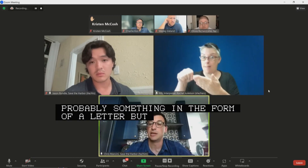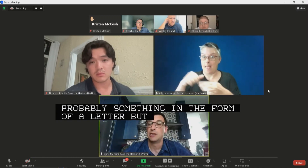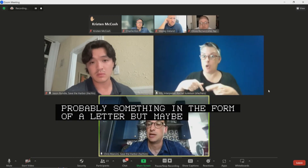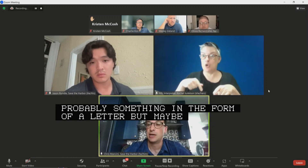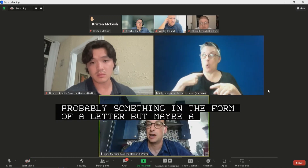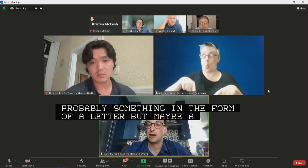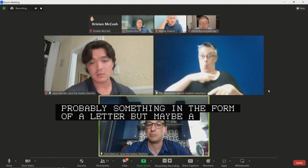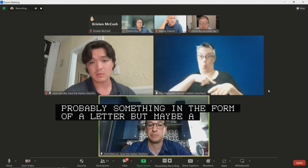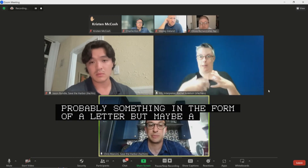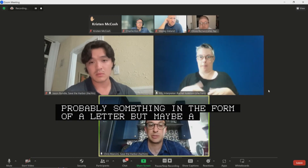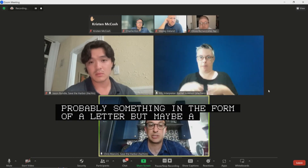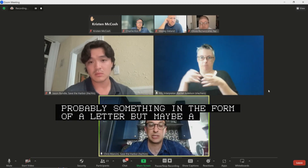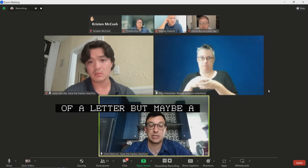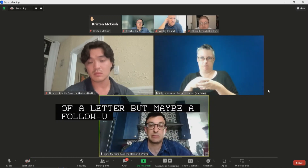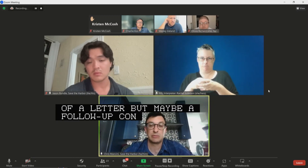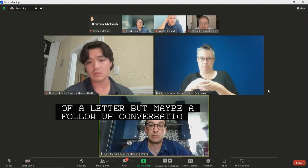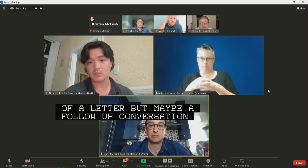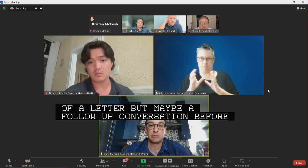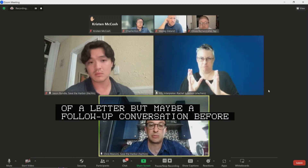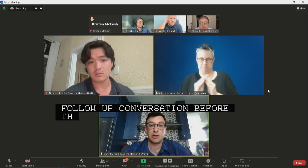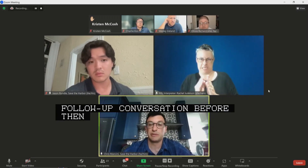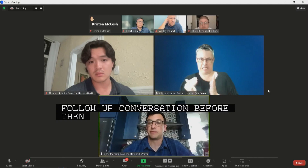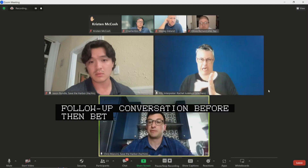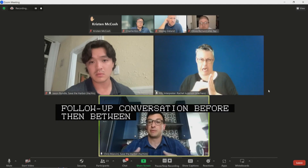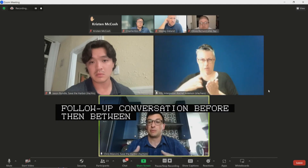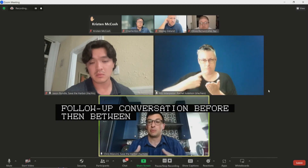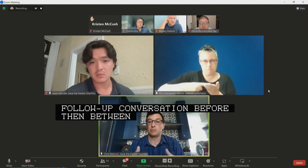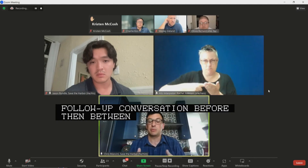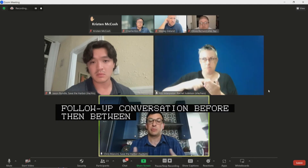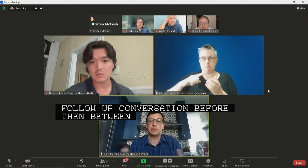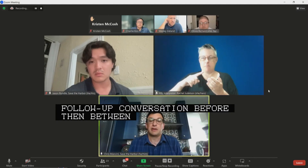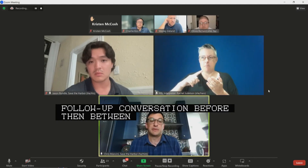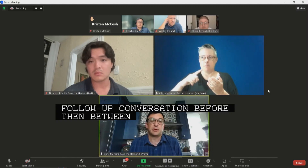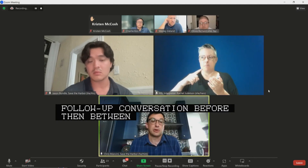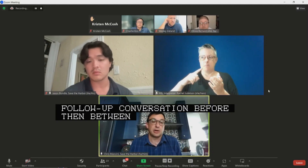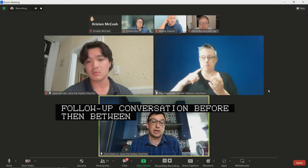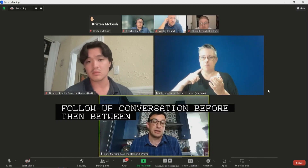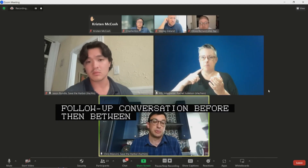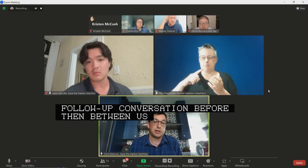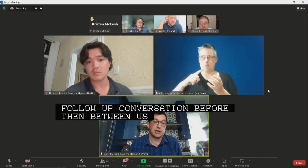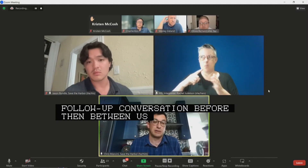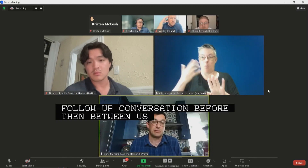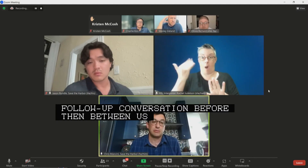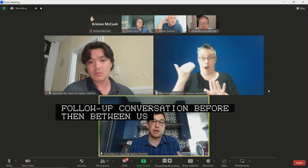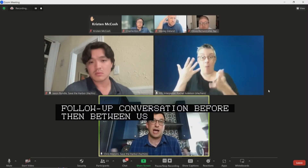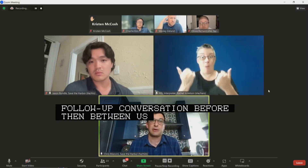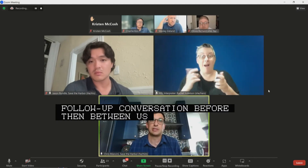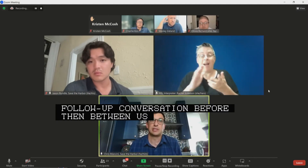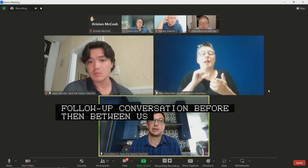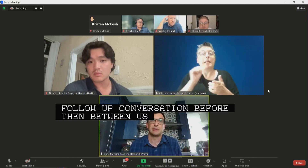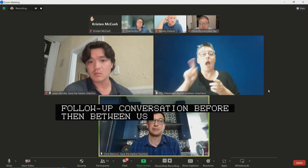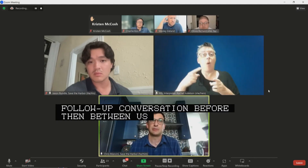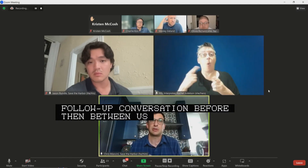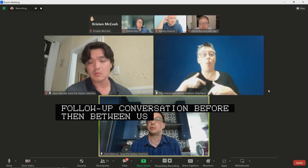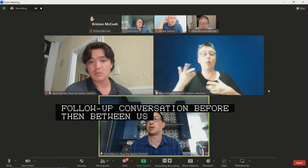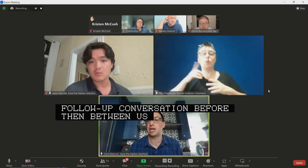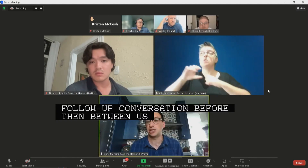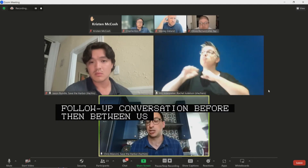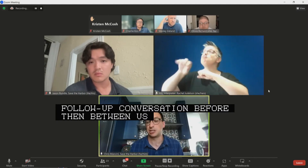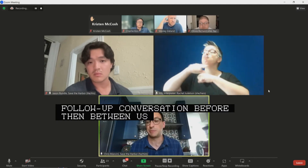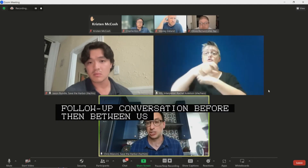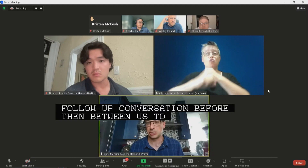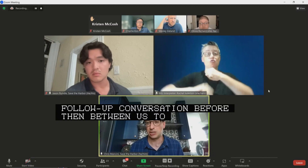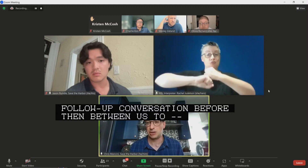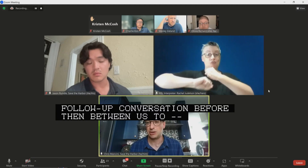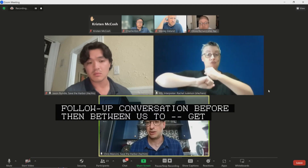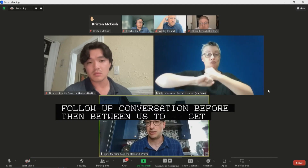us to kind of, we'd love your input on how does the